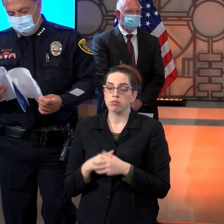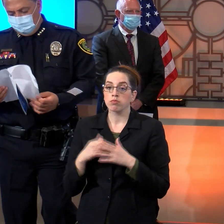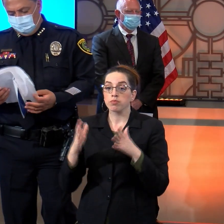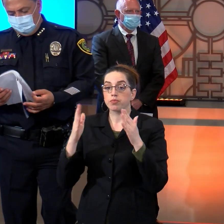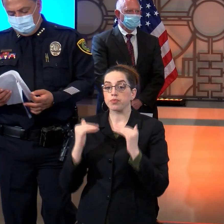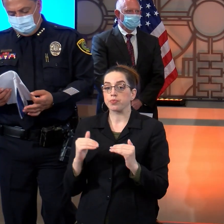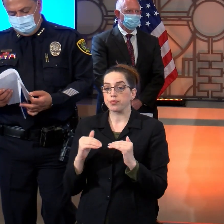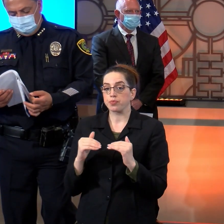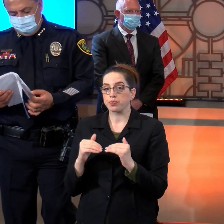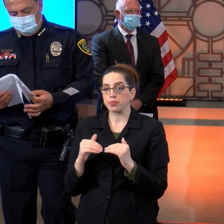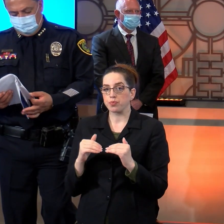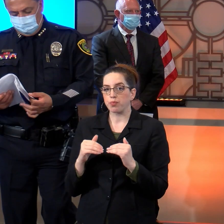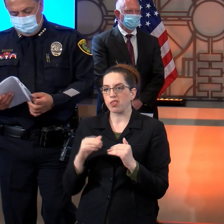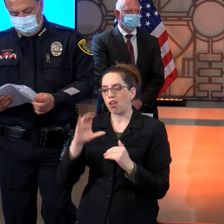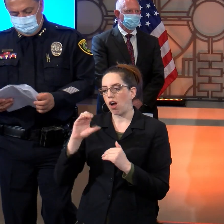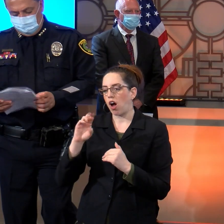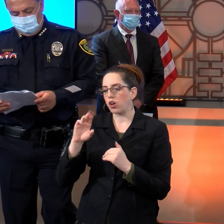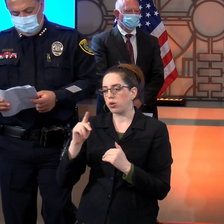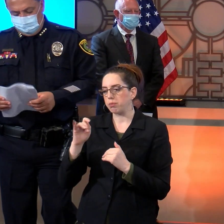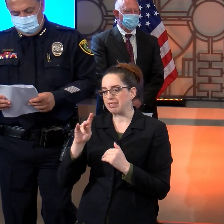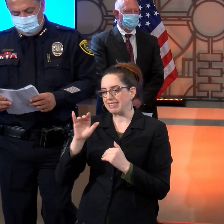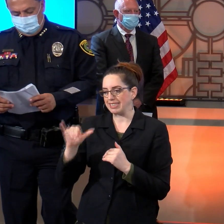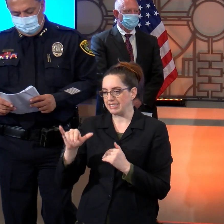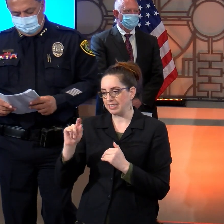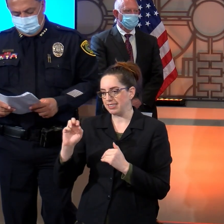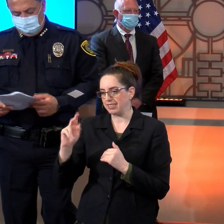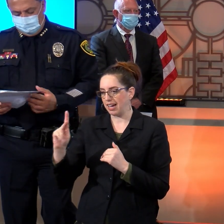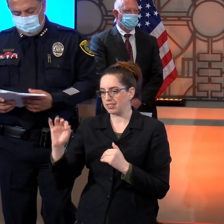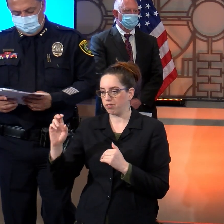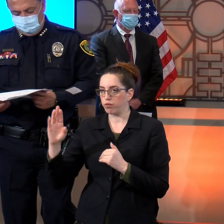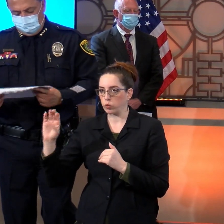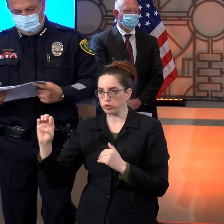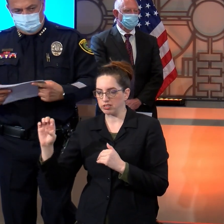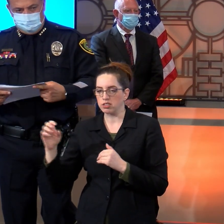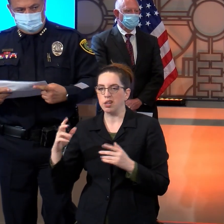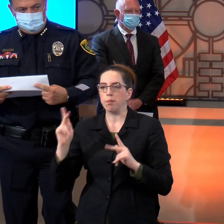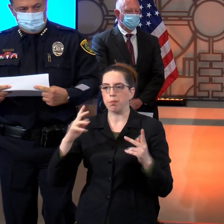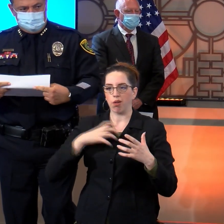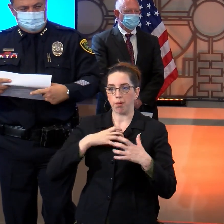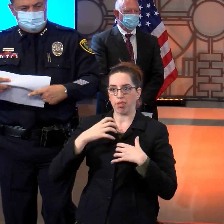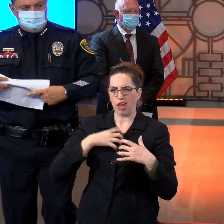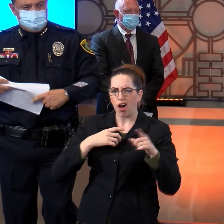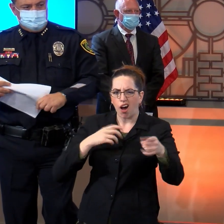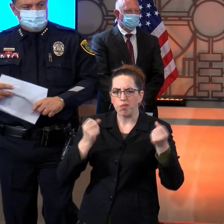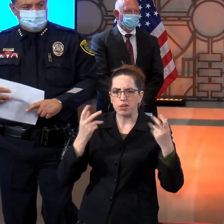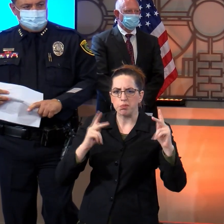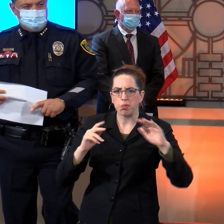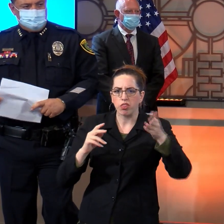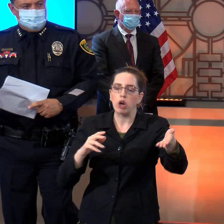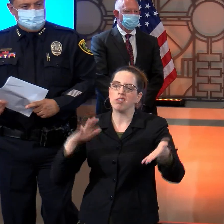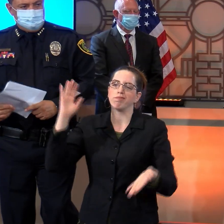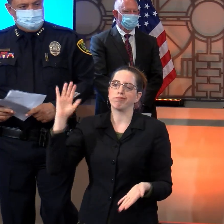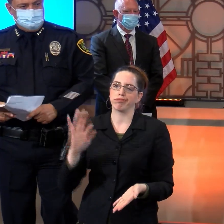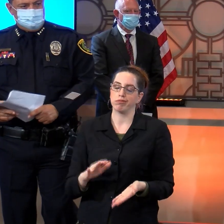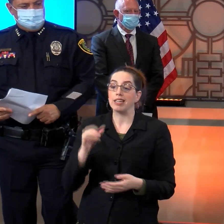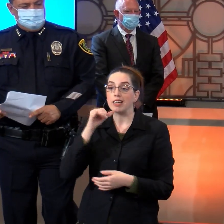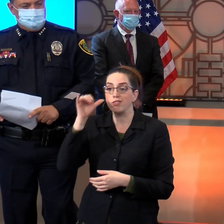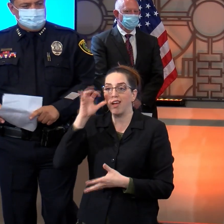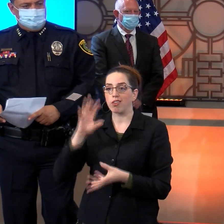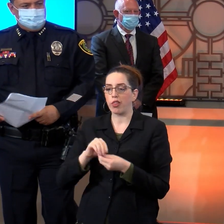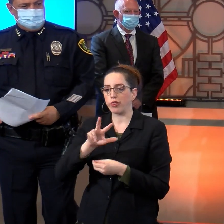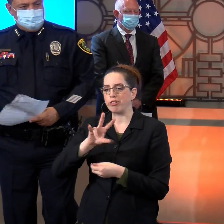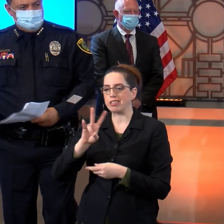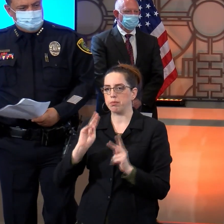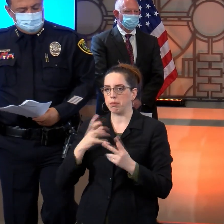In regards to the occupancy task force, the number of complaints have been dropping. Yesterday we responded to